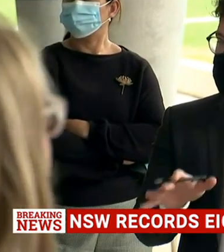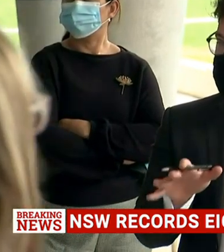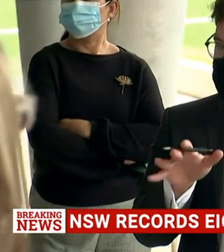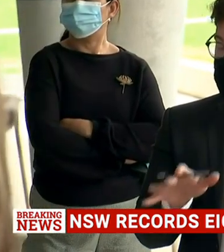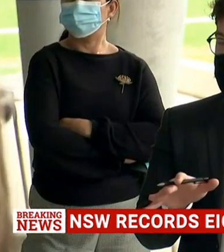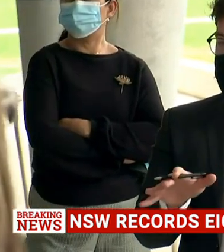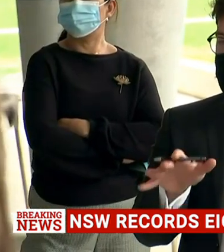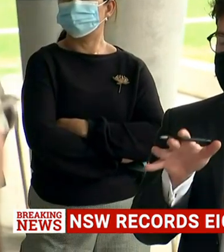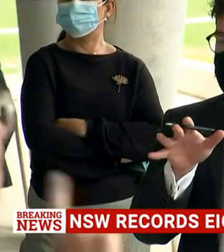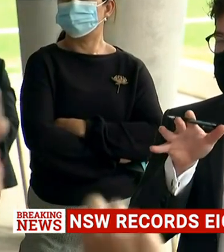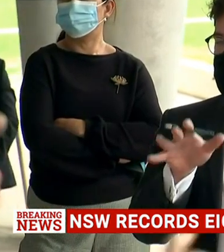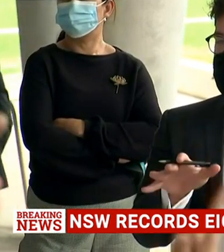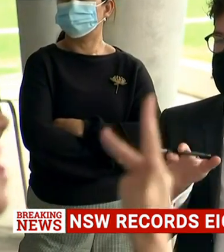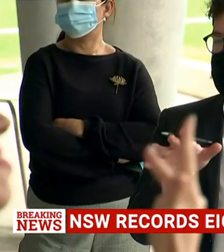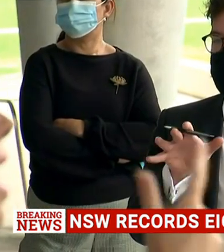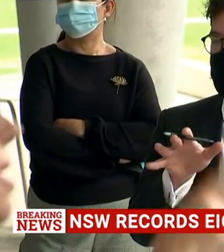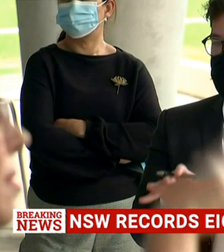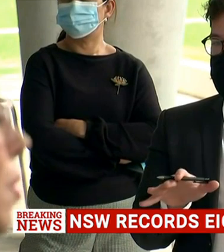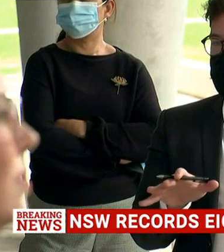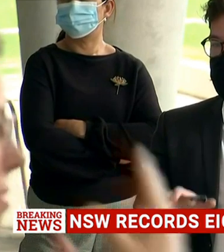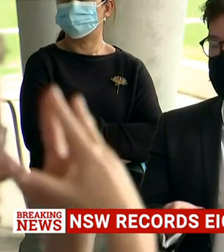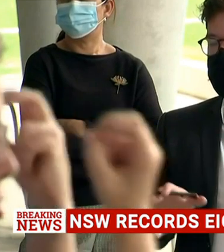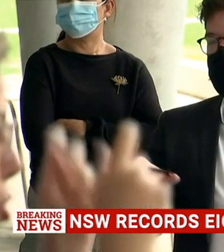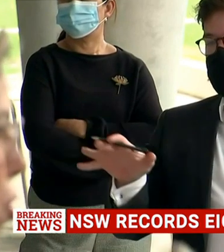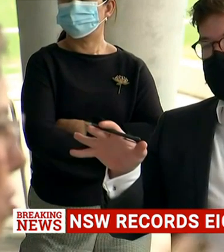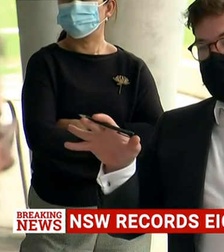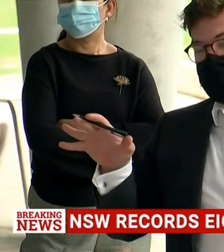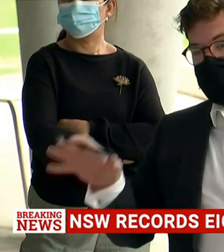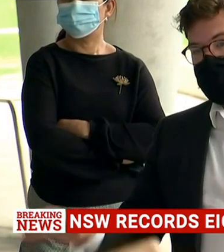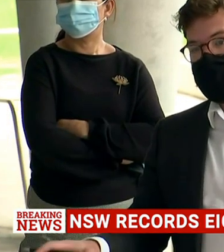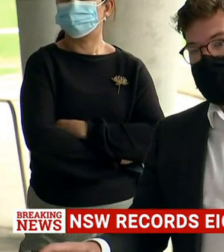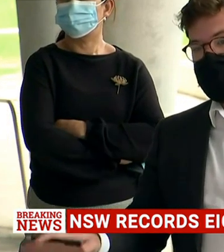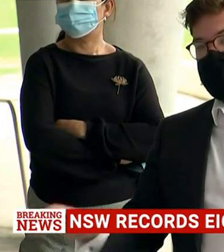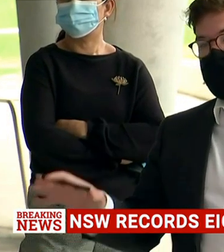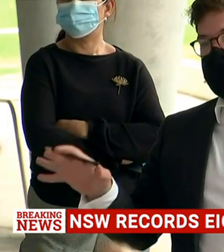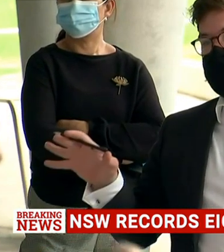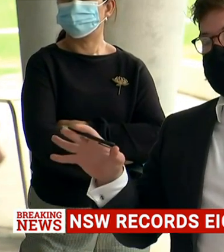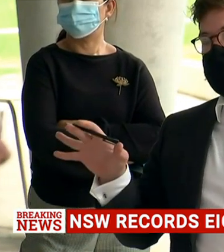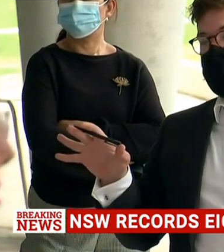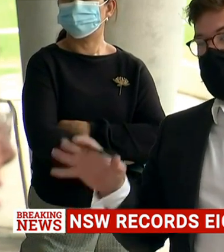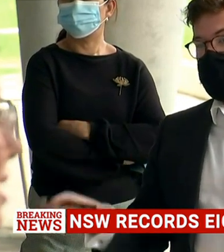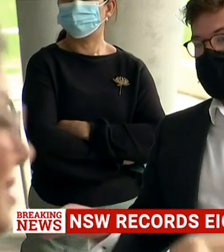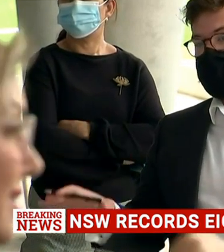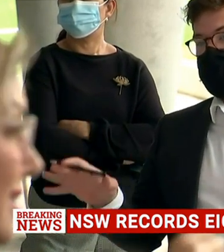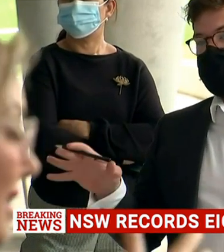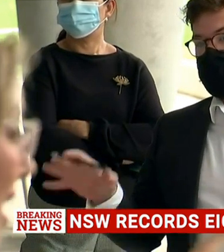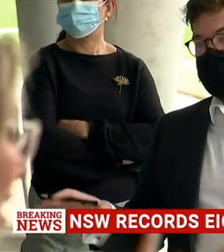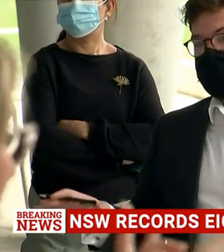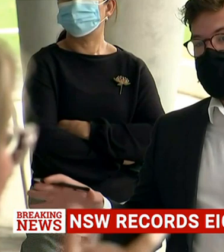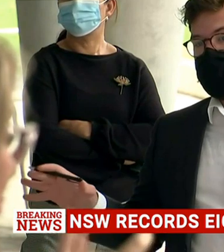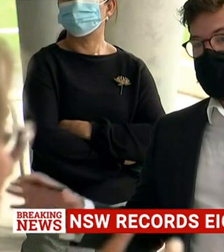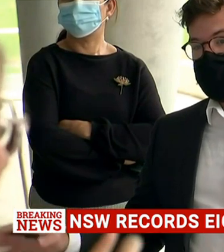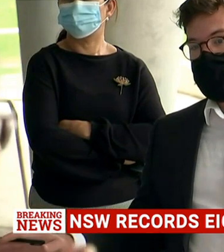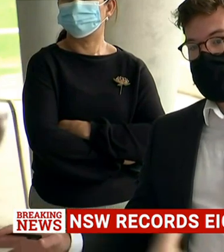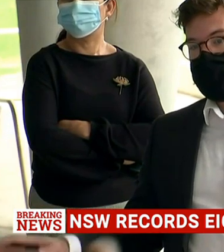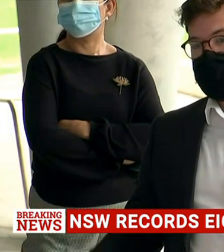Did that nurse have any interaction with the returned traveller that came in on December 1 that tested positive